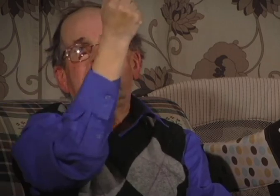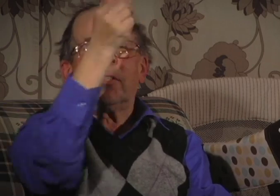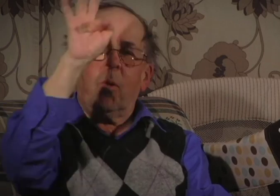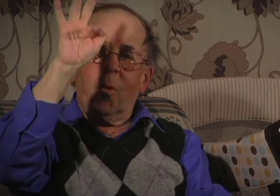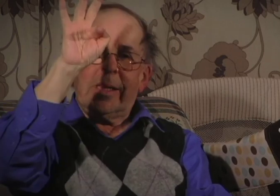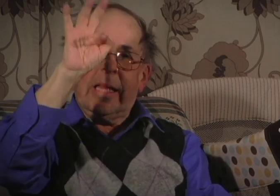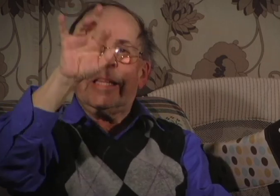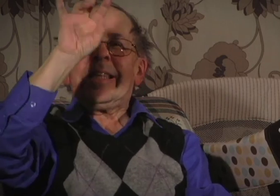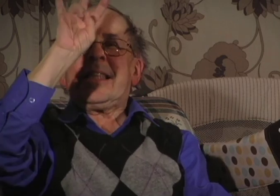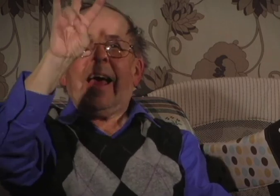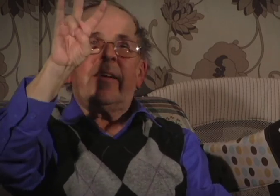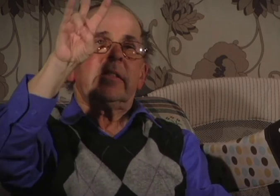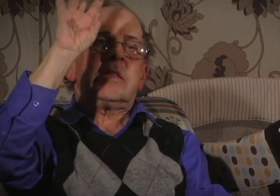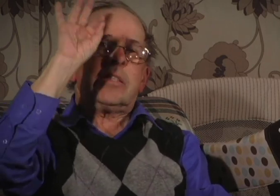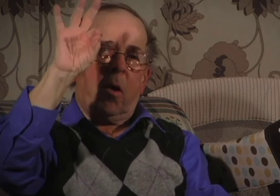I started courting her.